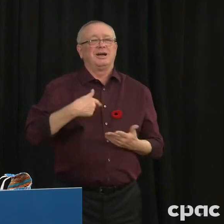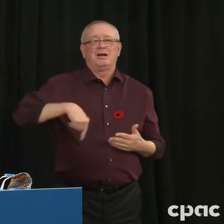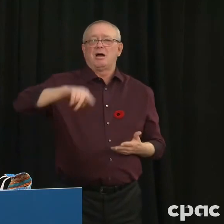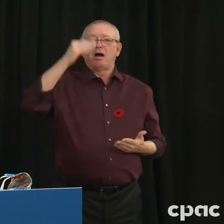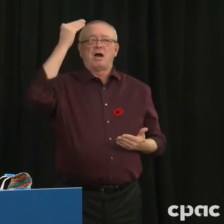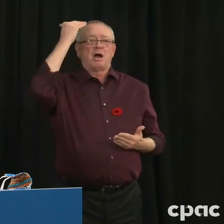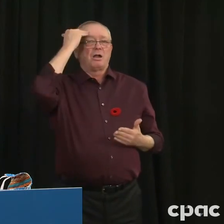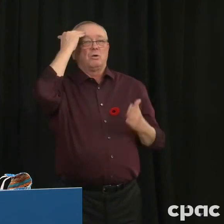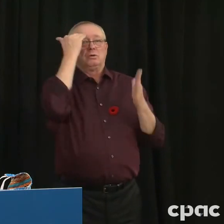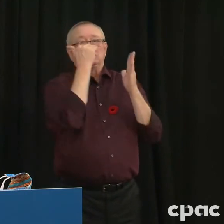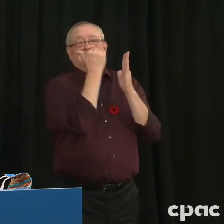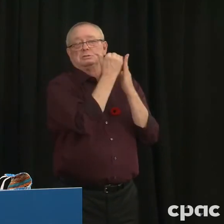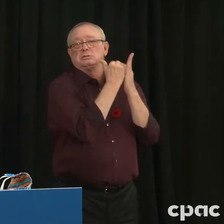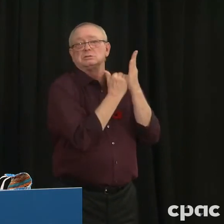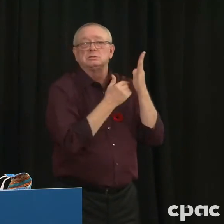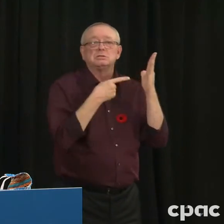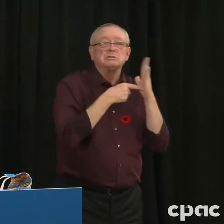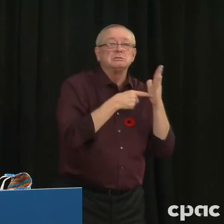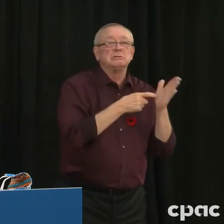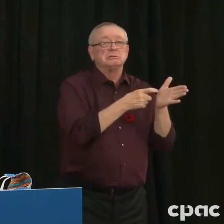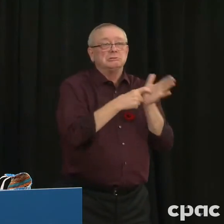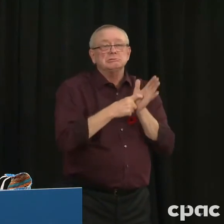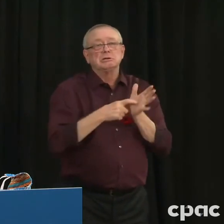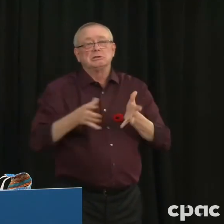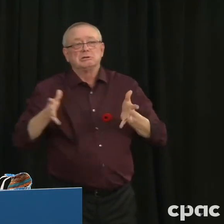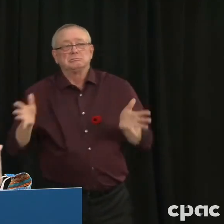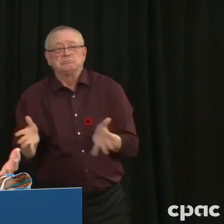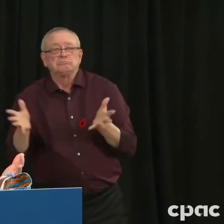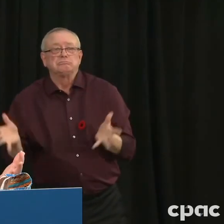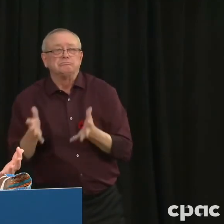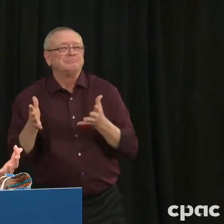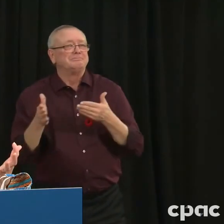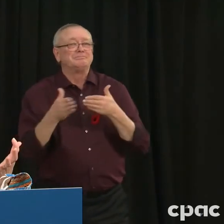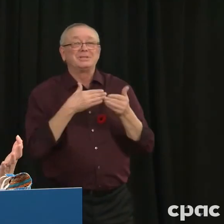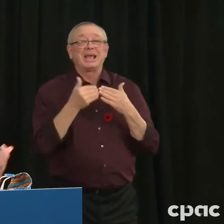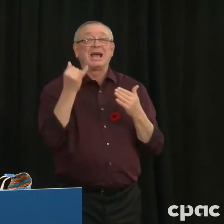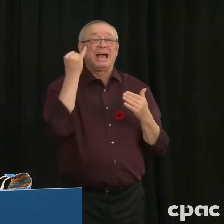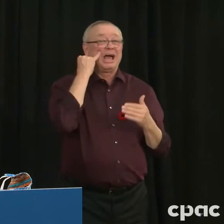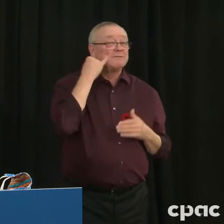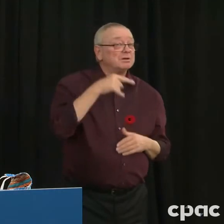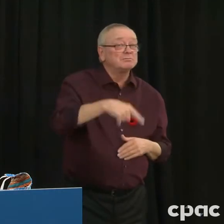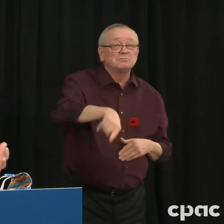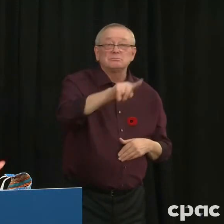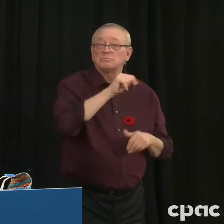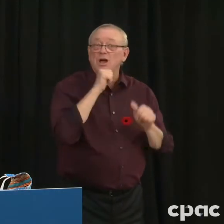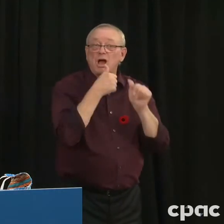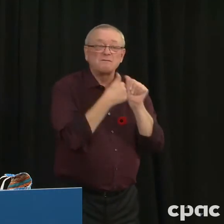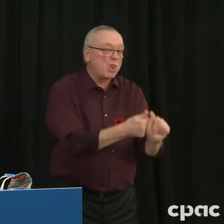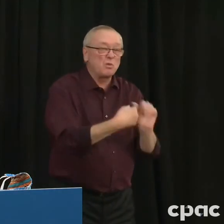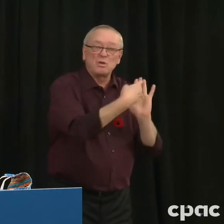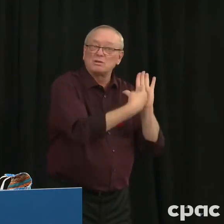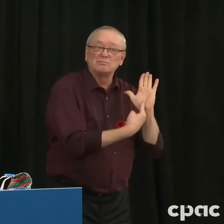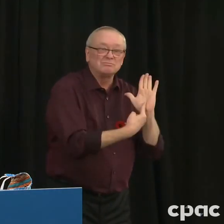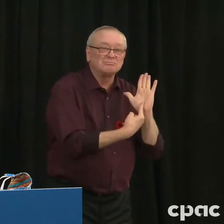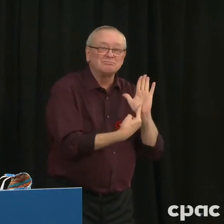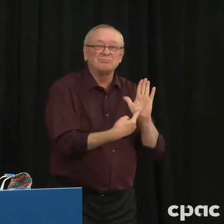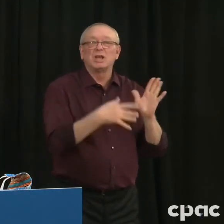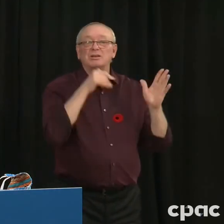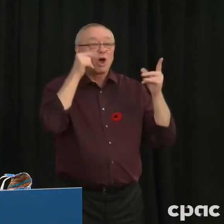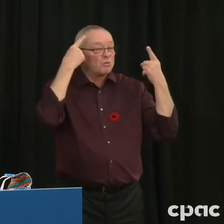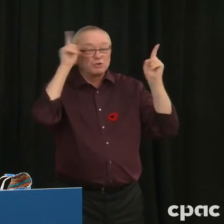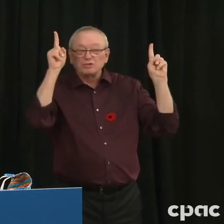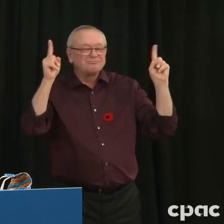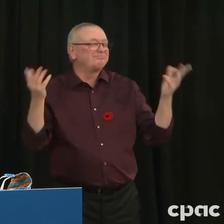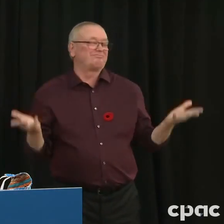mandatory or voluntary, they are only going to be effective if Albertans come along with us and follow